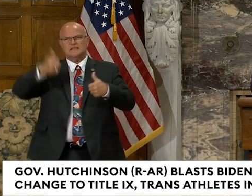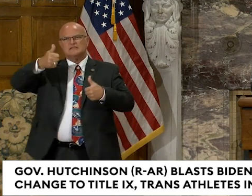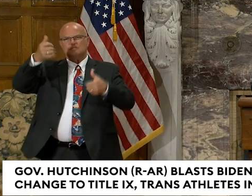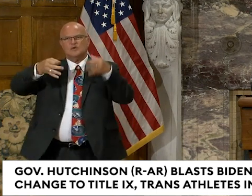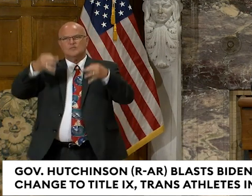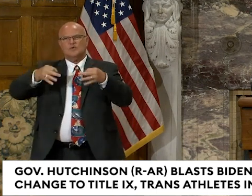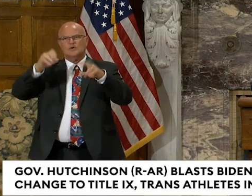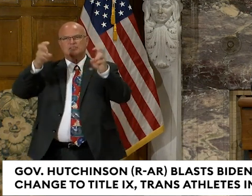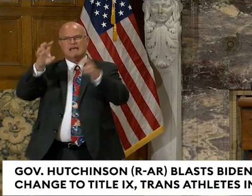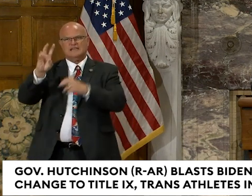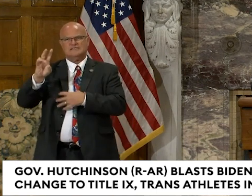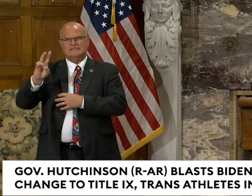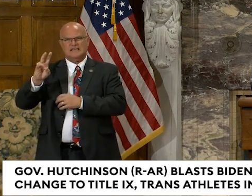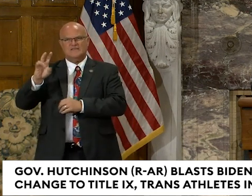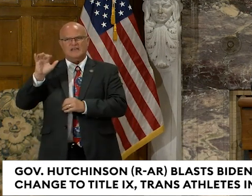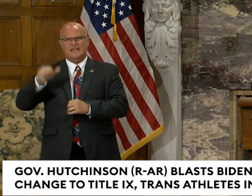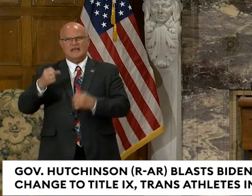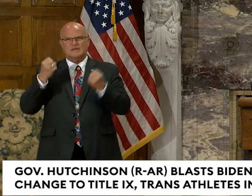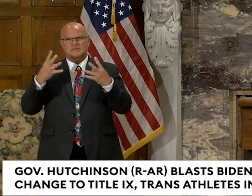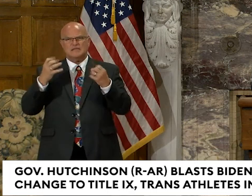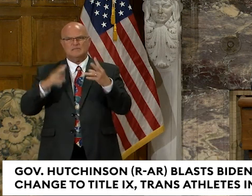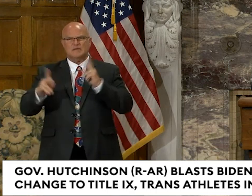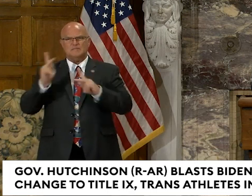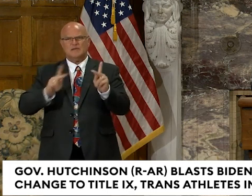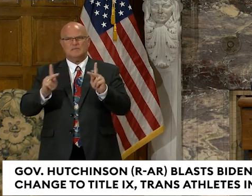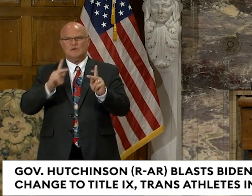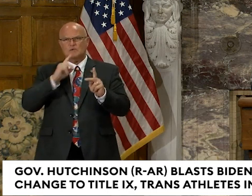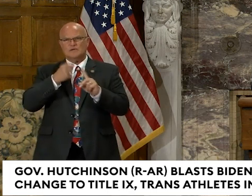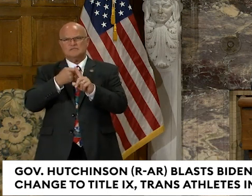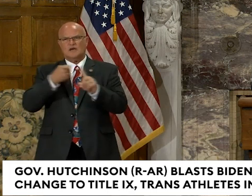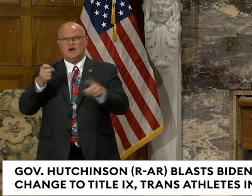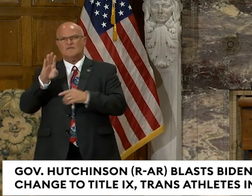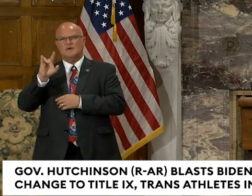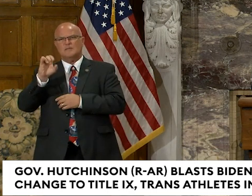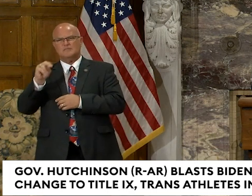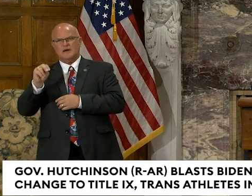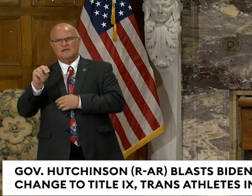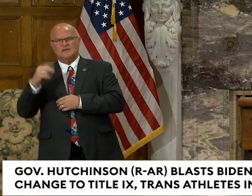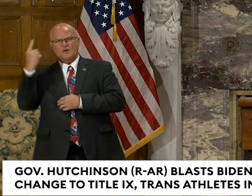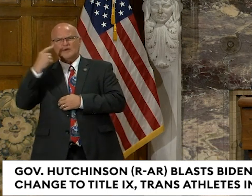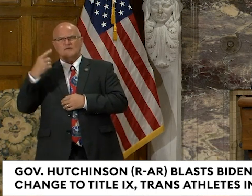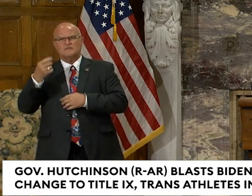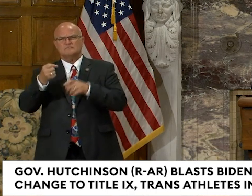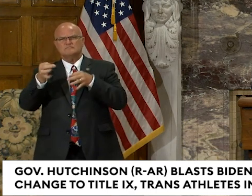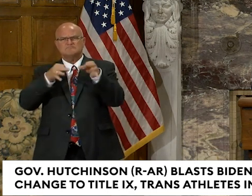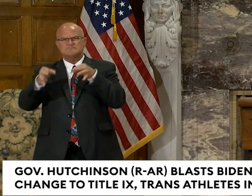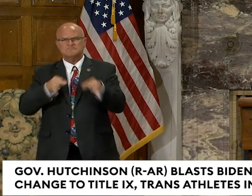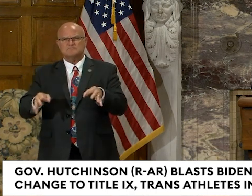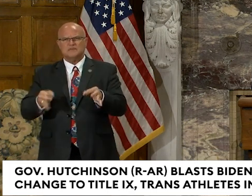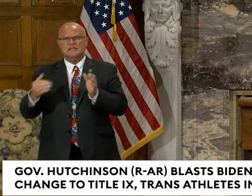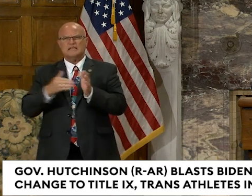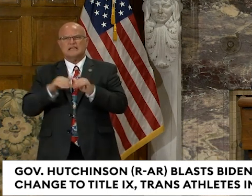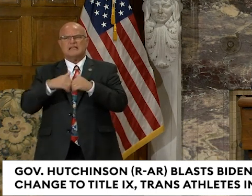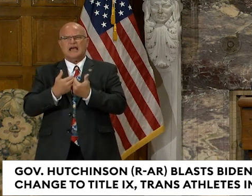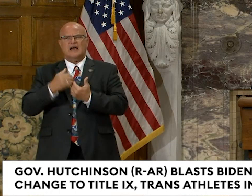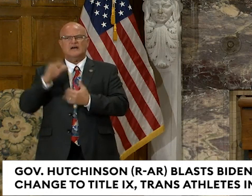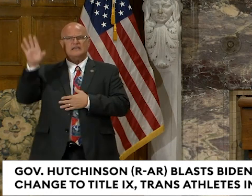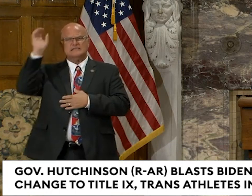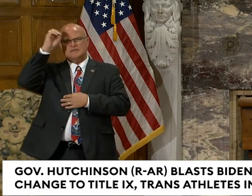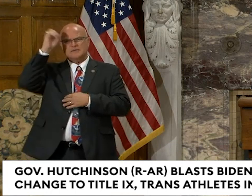ruling on Title VII. I think the majority opinion was authored by Neil Gorsuch. So I was wondering if you could explain how his